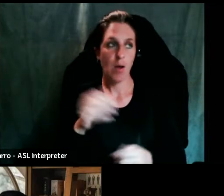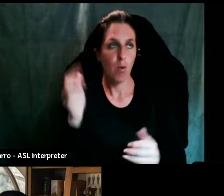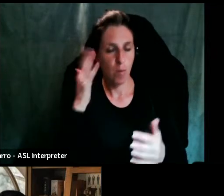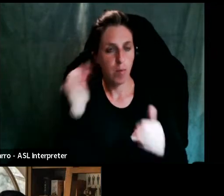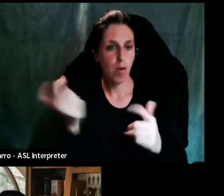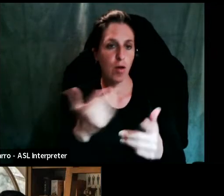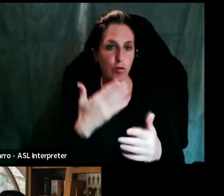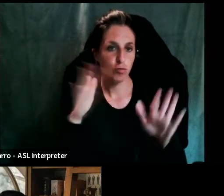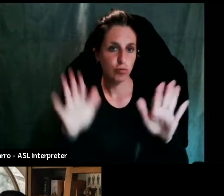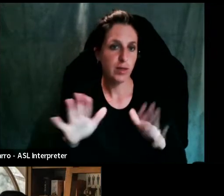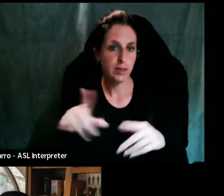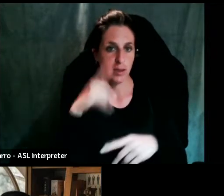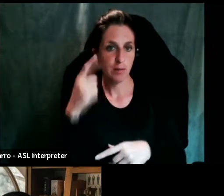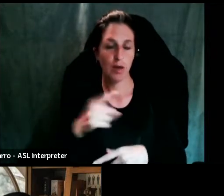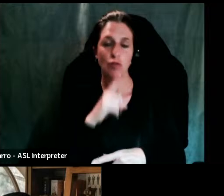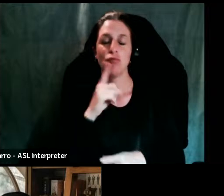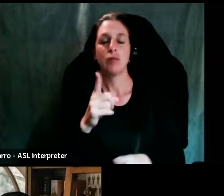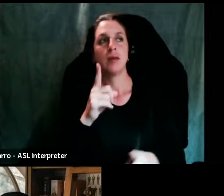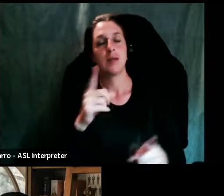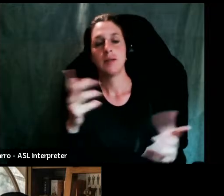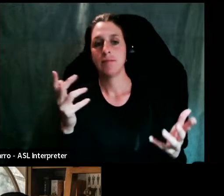was watching the